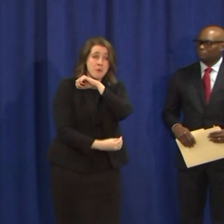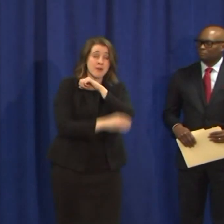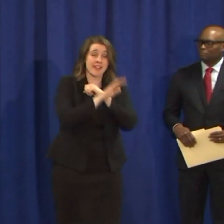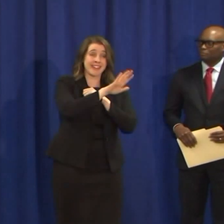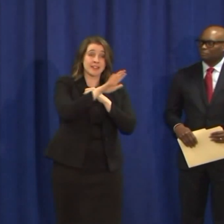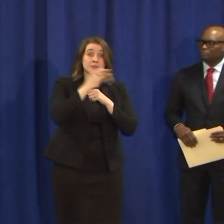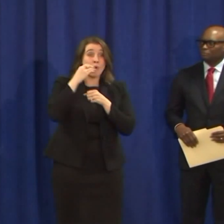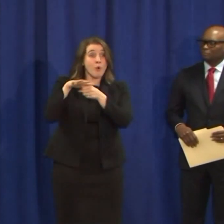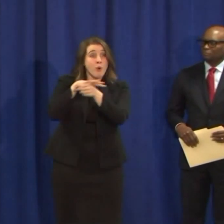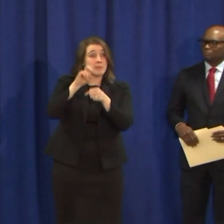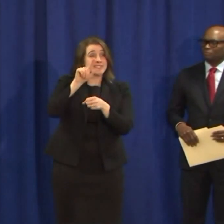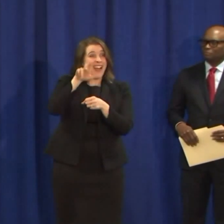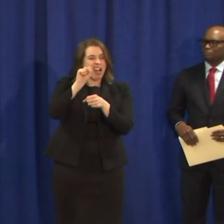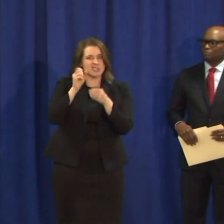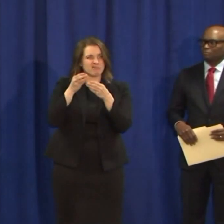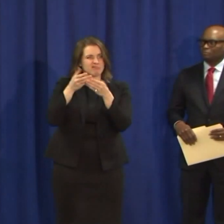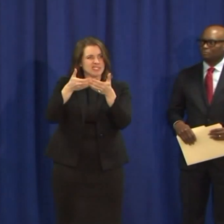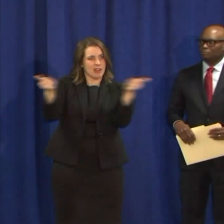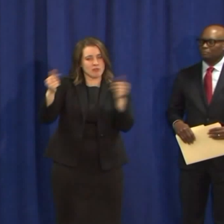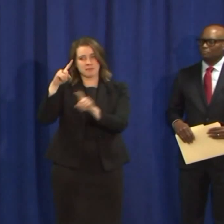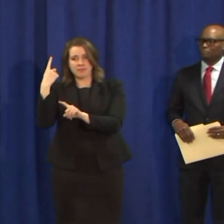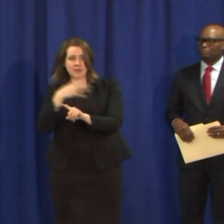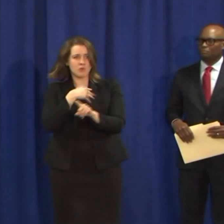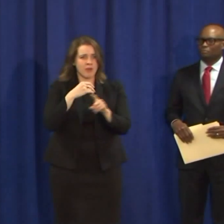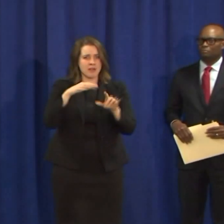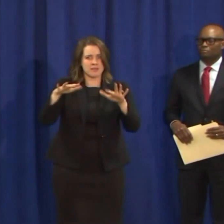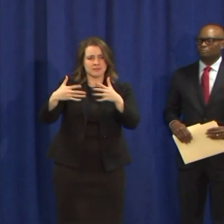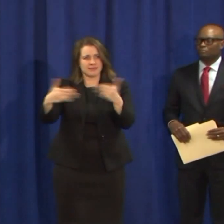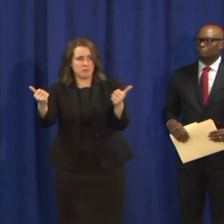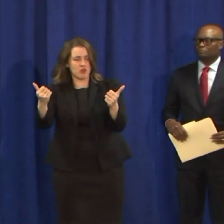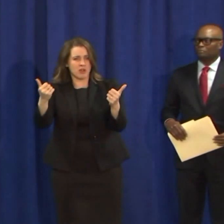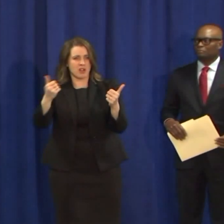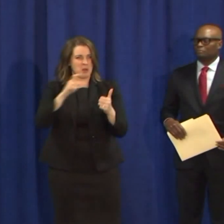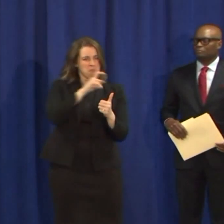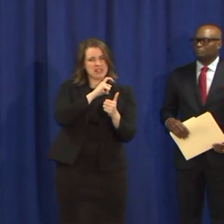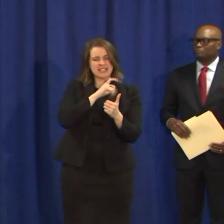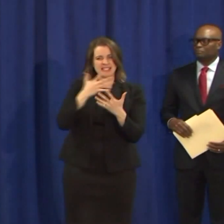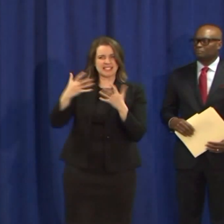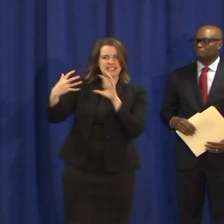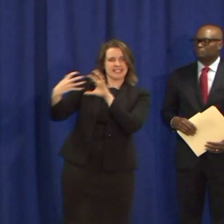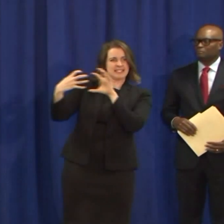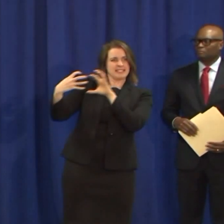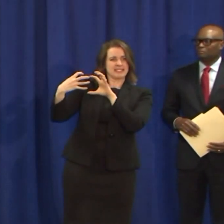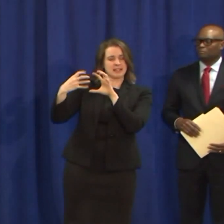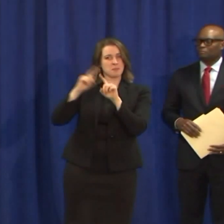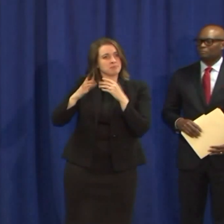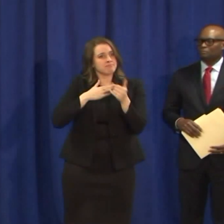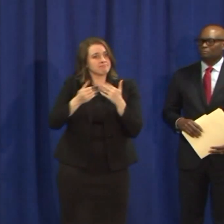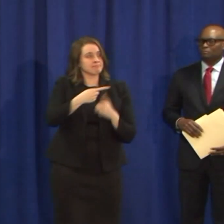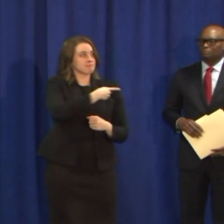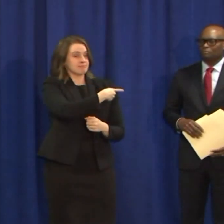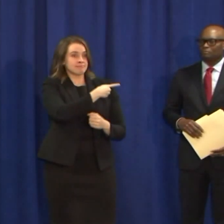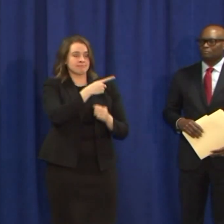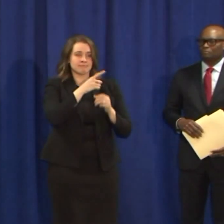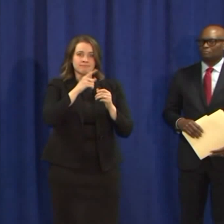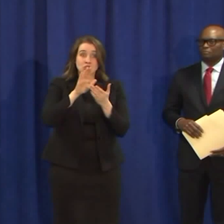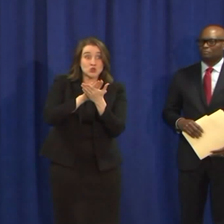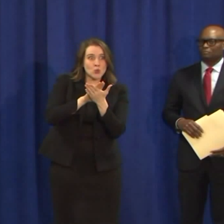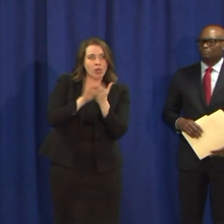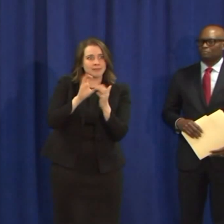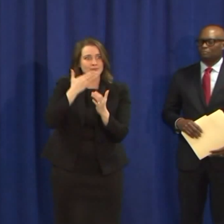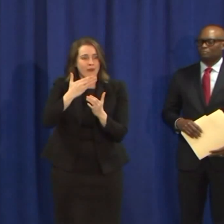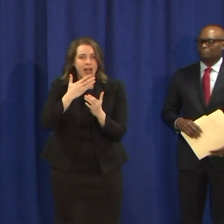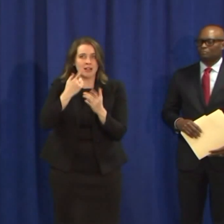in Dallas where relations with the police were fraught. He was a great academic achiever, raised by a single mother and his